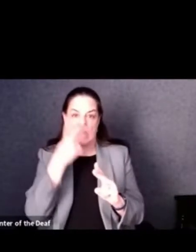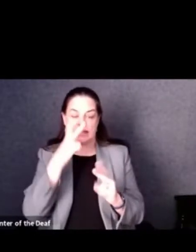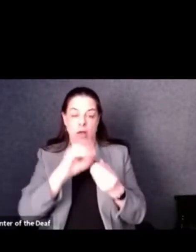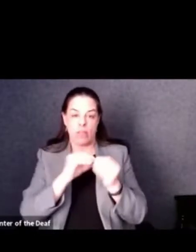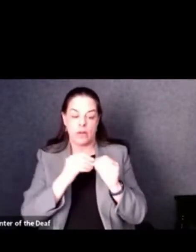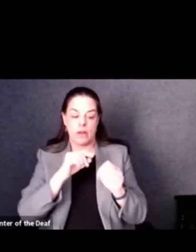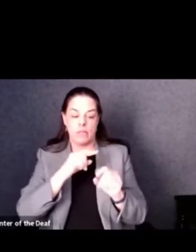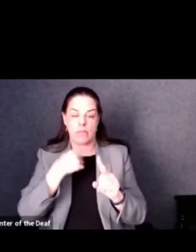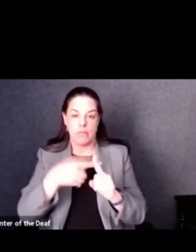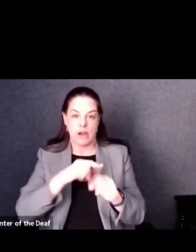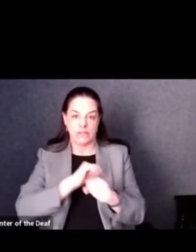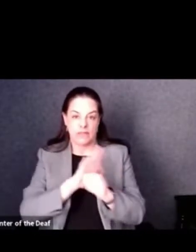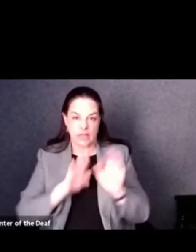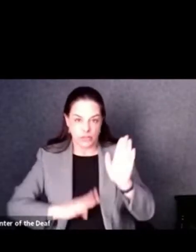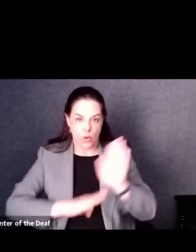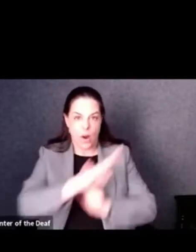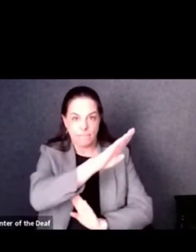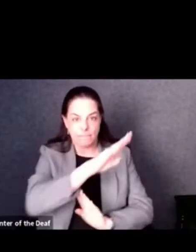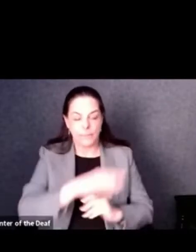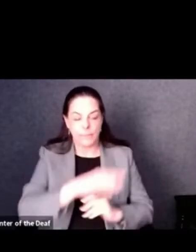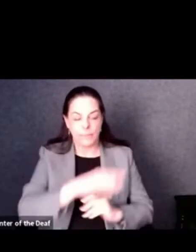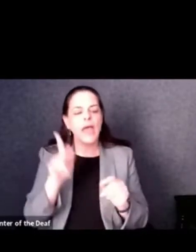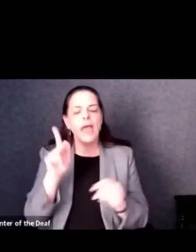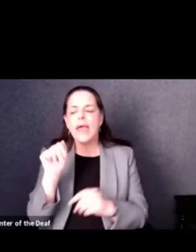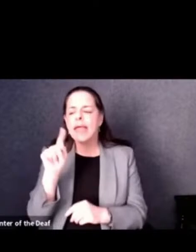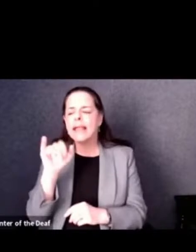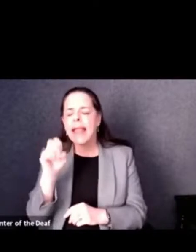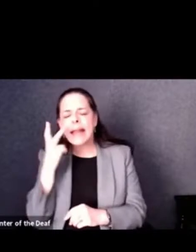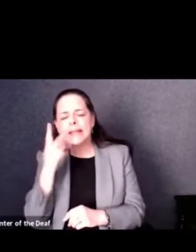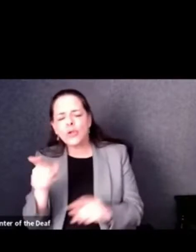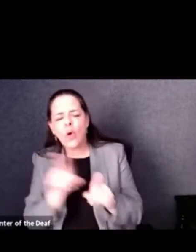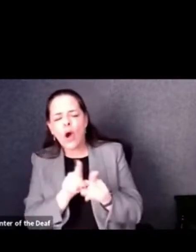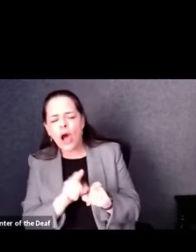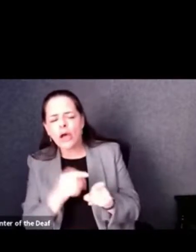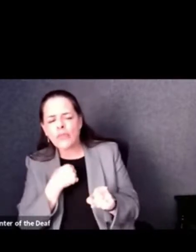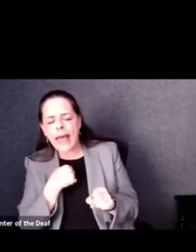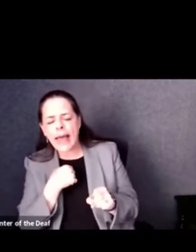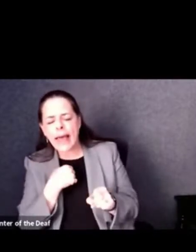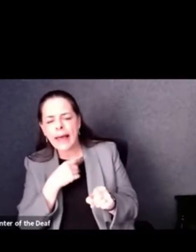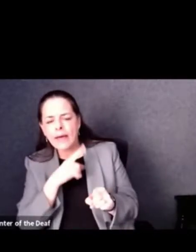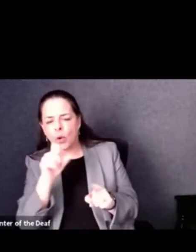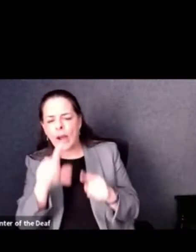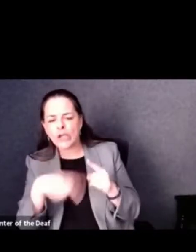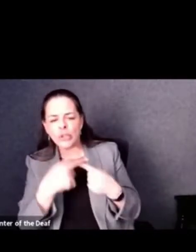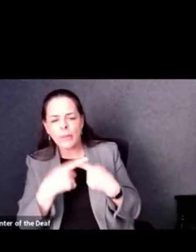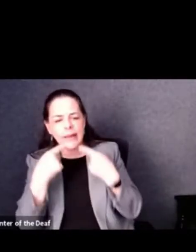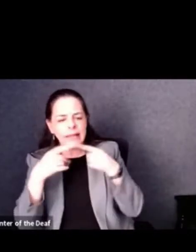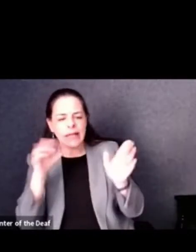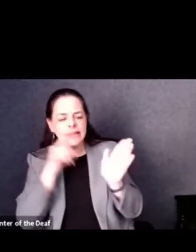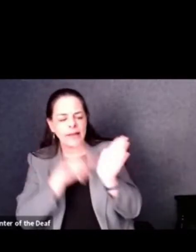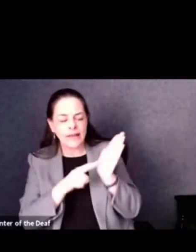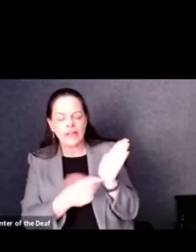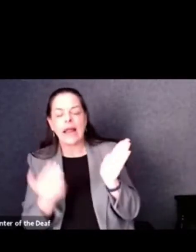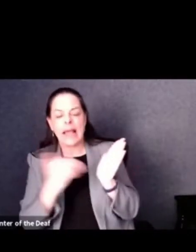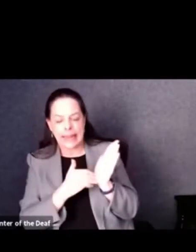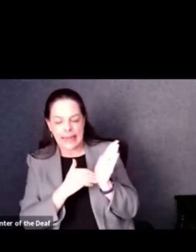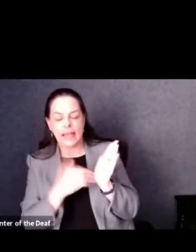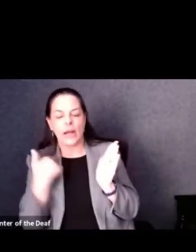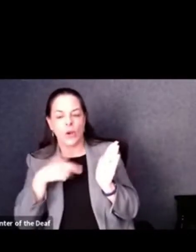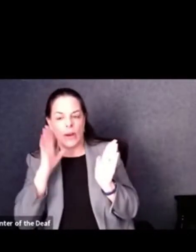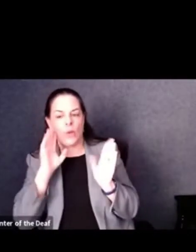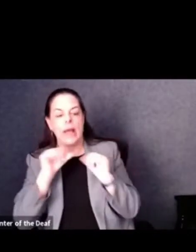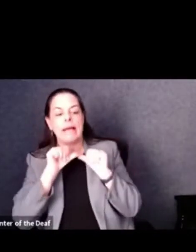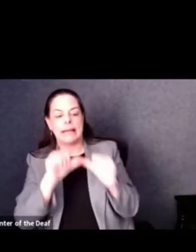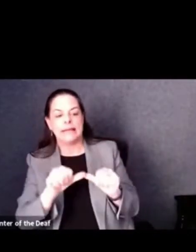well. And Katie, I see that you also had a question about the announcement of the investigation, and once again, we'll